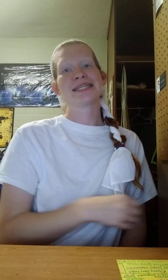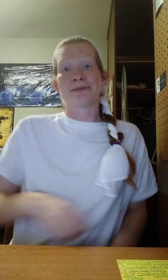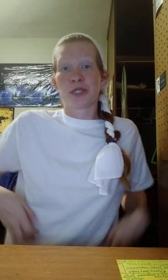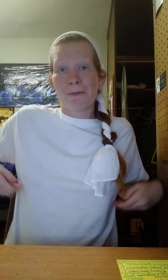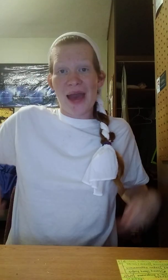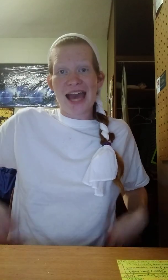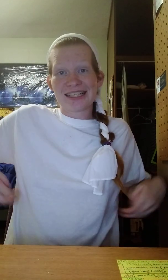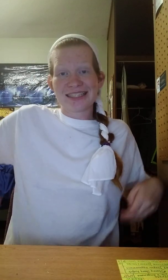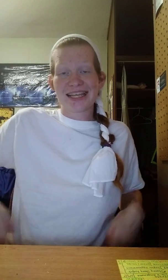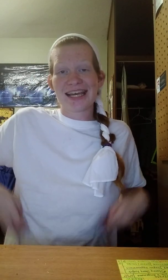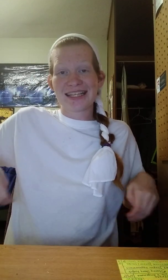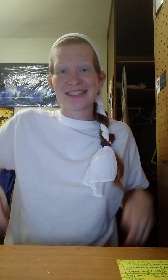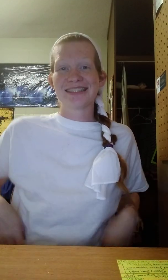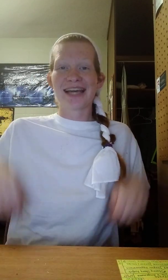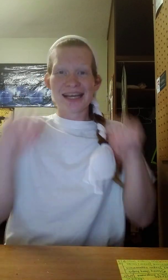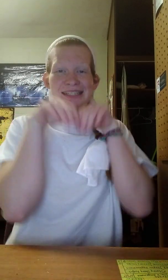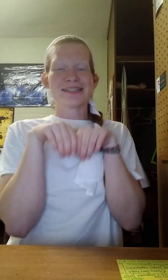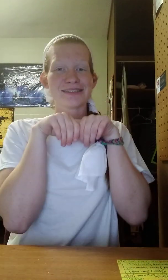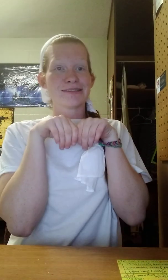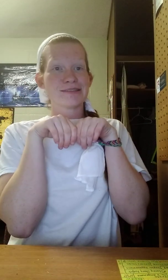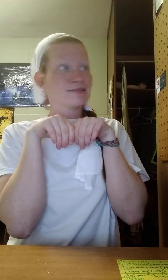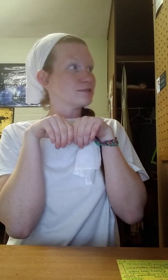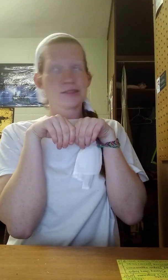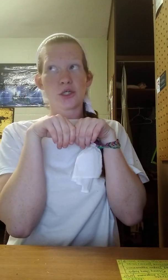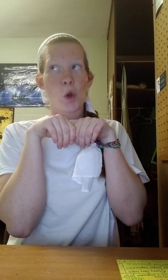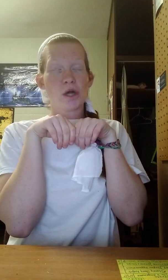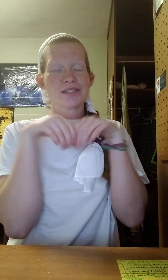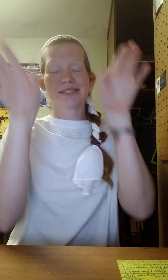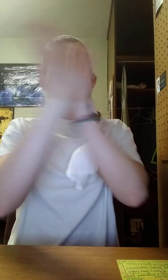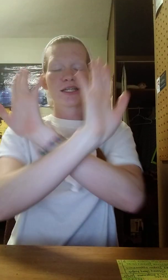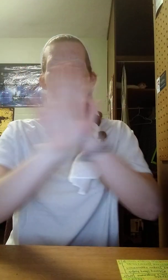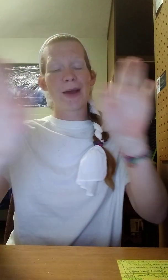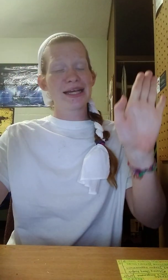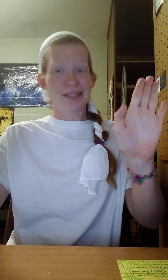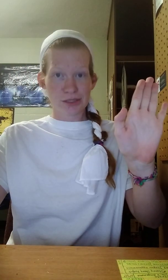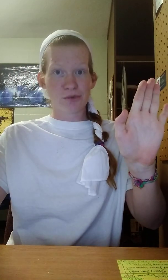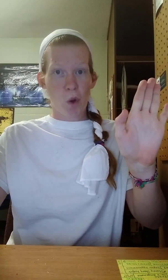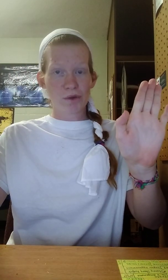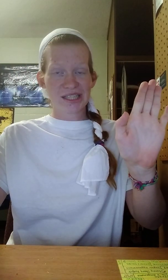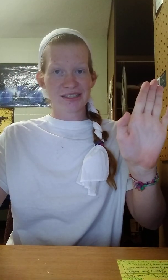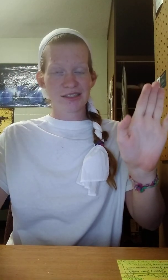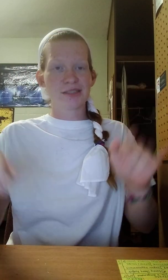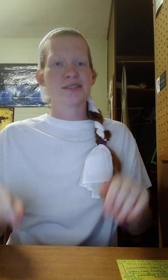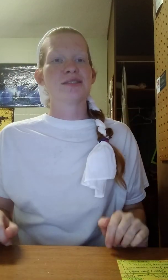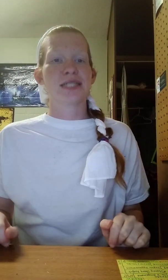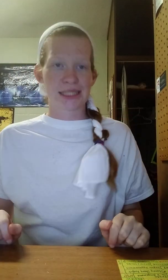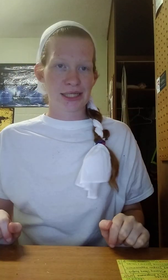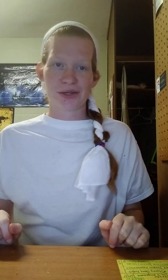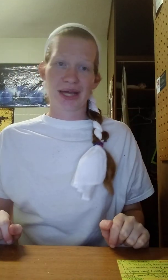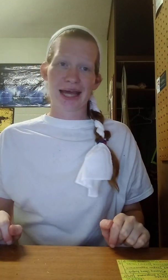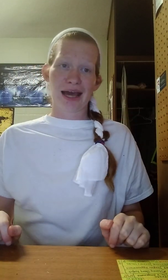some chimpanzees. Noah cried, close the door, cause the rain is pouring, and we just can't